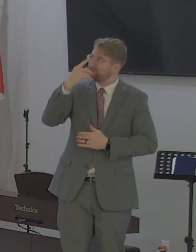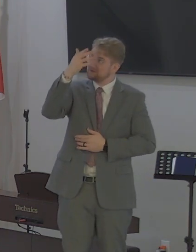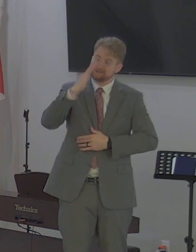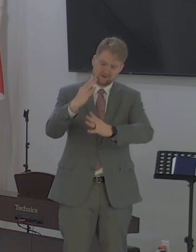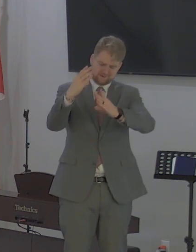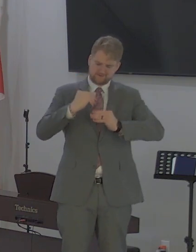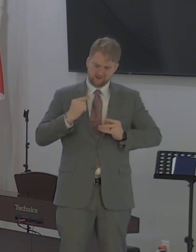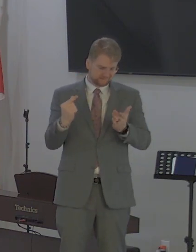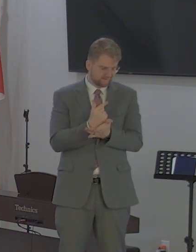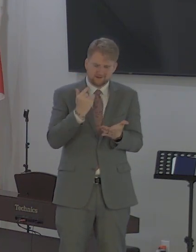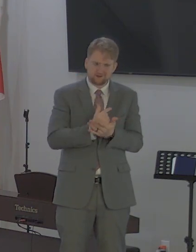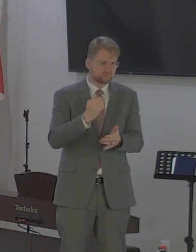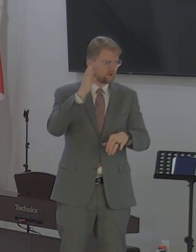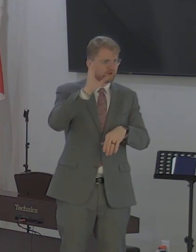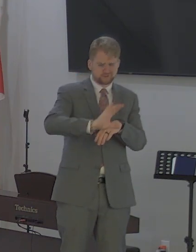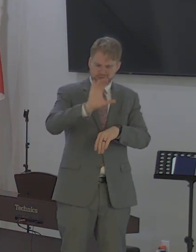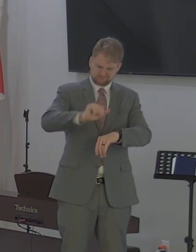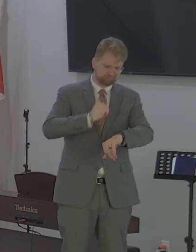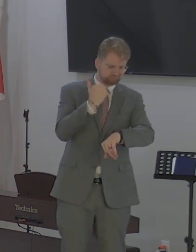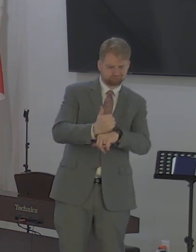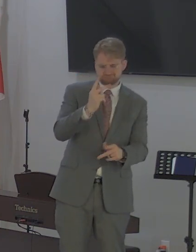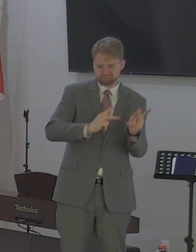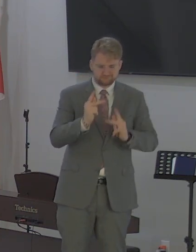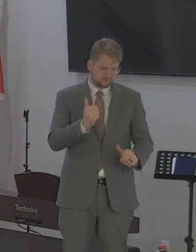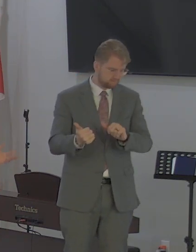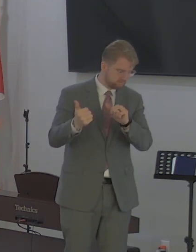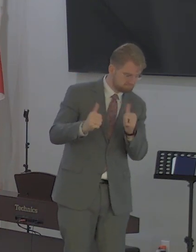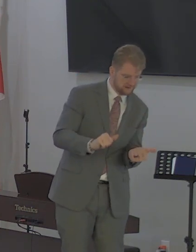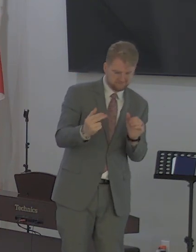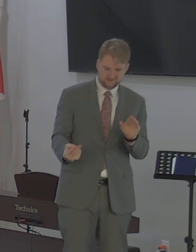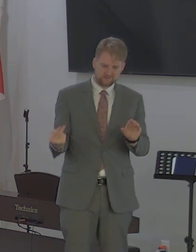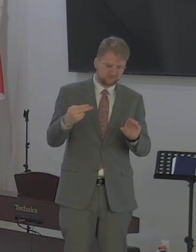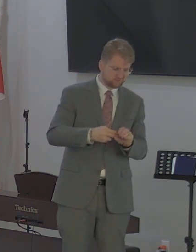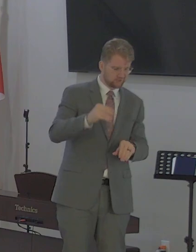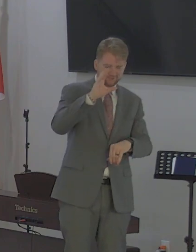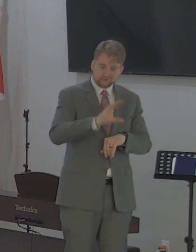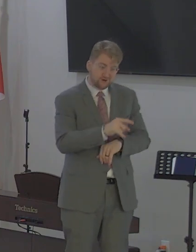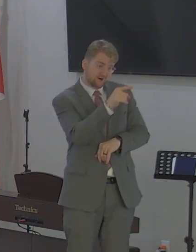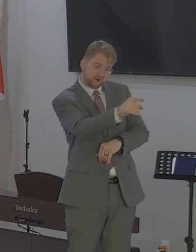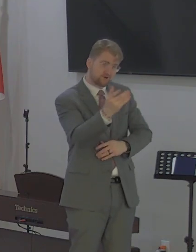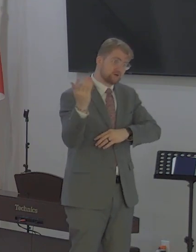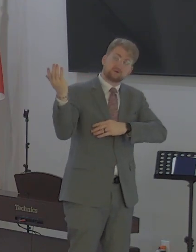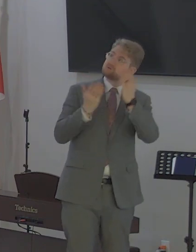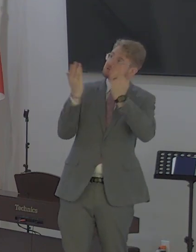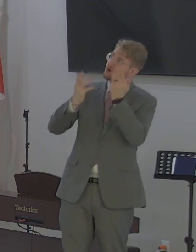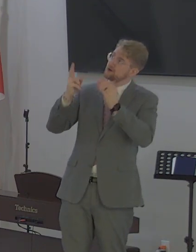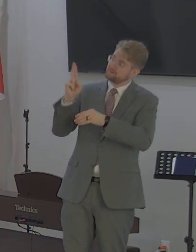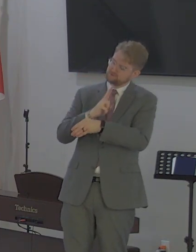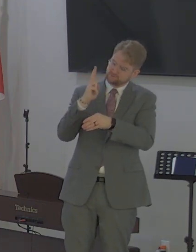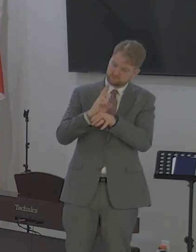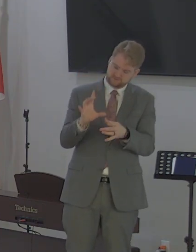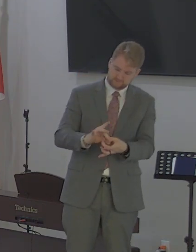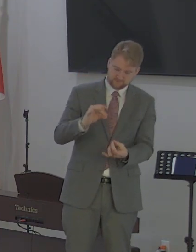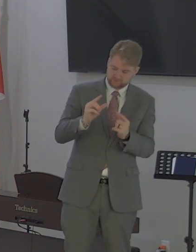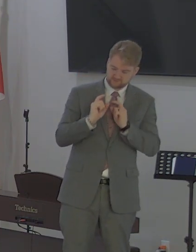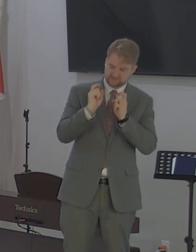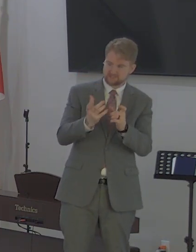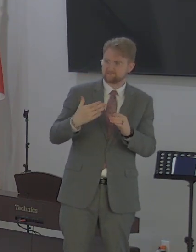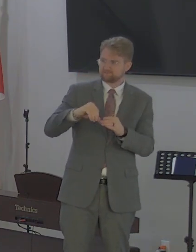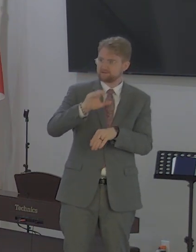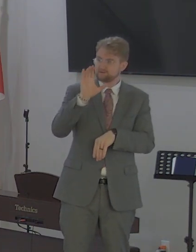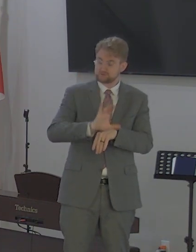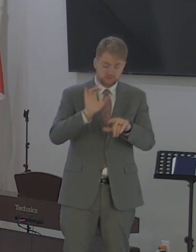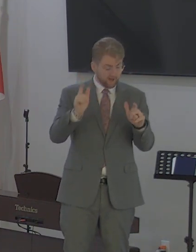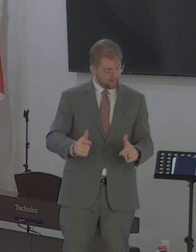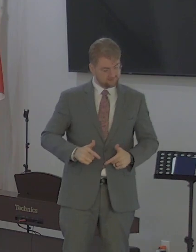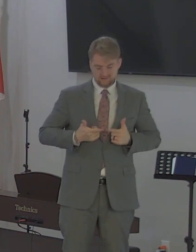church was established. People were baptized. They joined the church. You guys are serving. You're utilizing your spiritual gifts within that church. There's life in that church.